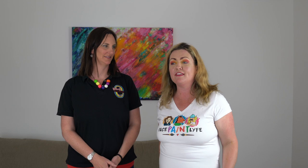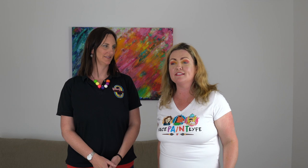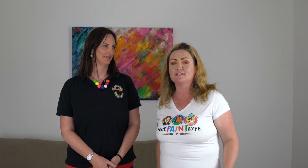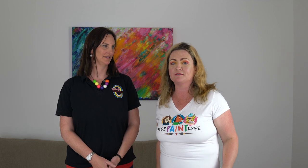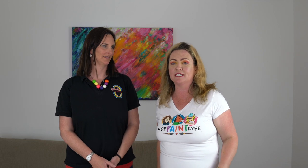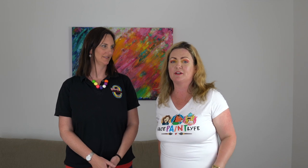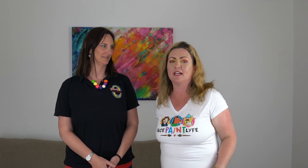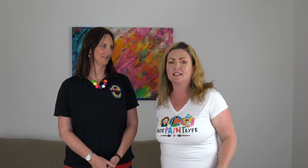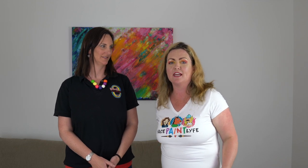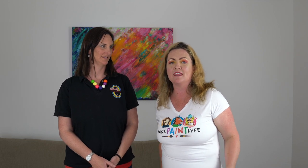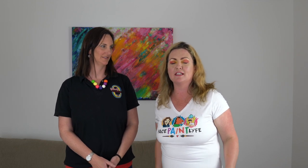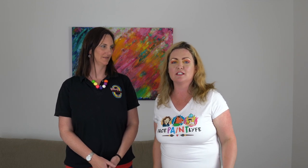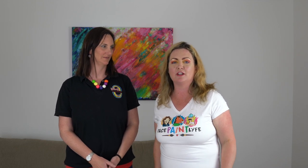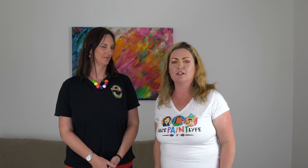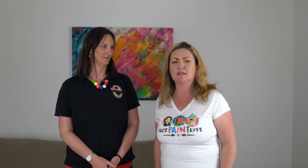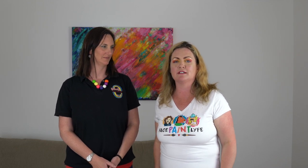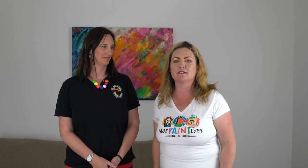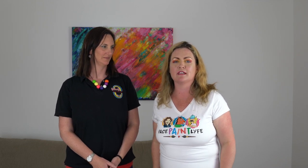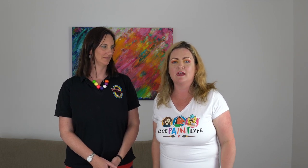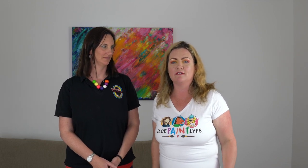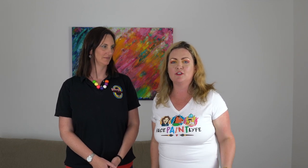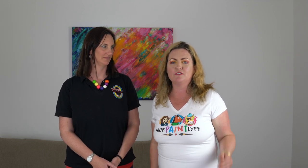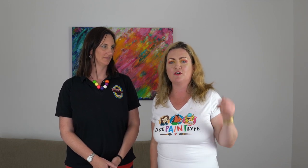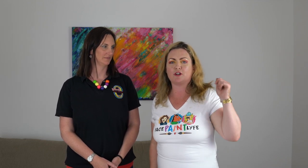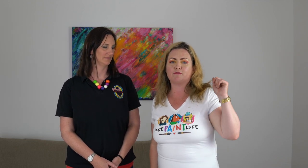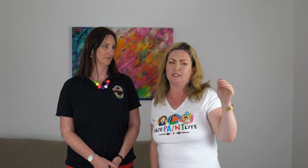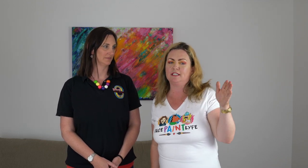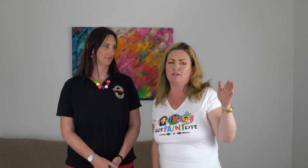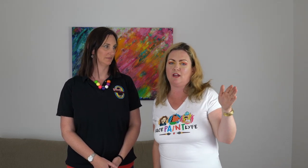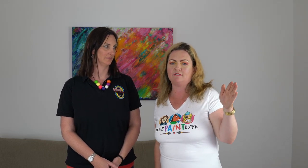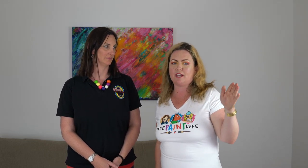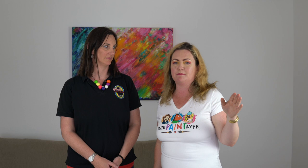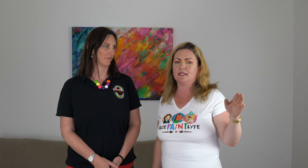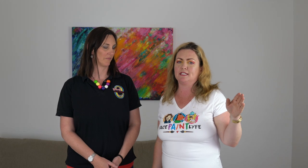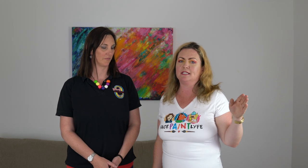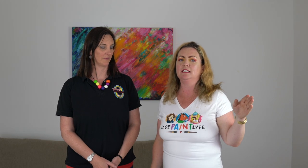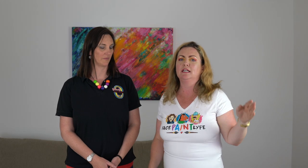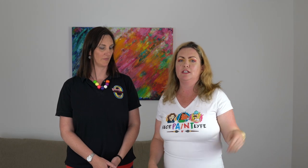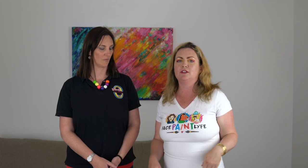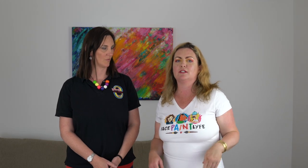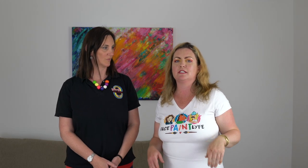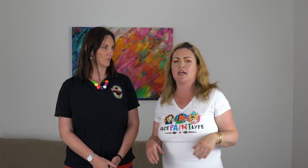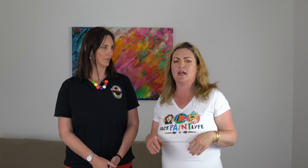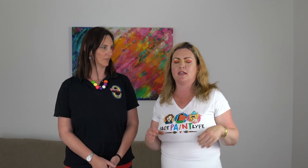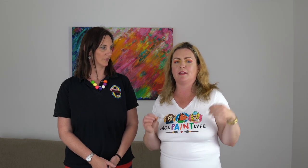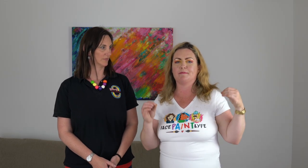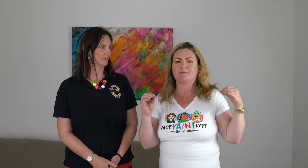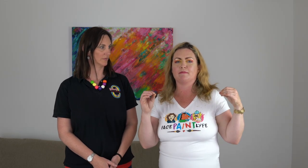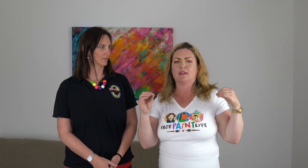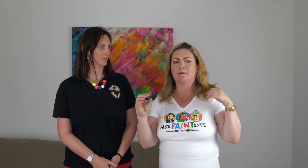this is a really great thing to learn because if you've got a really long line face painting, you can start a bit